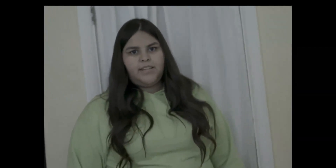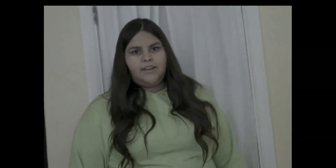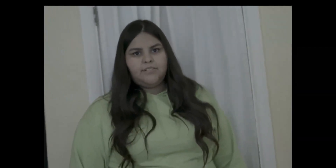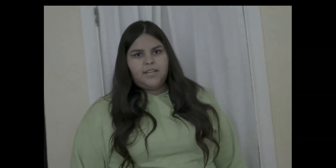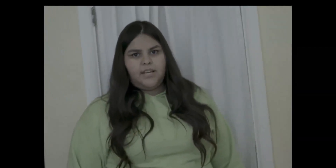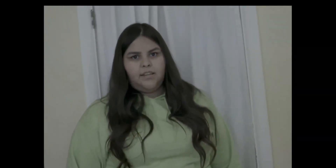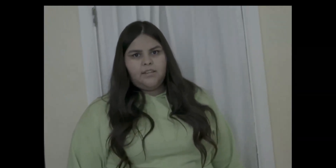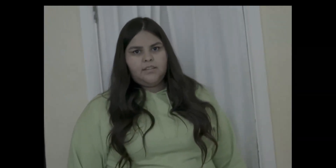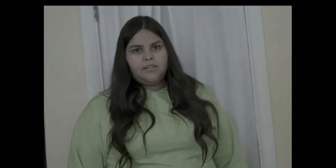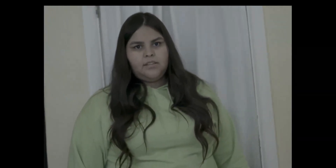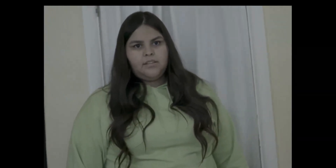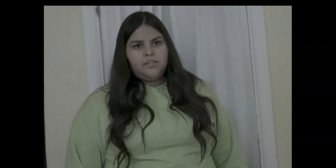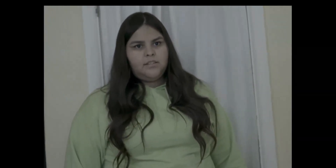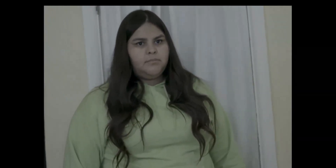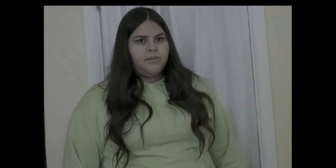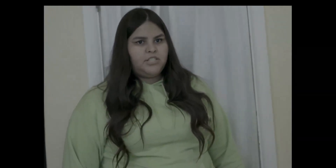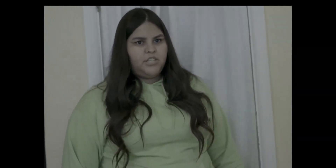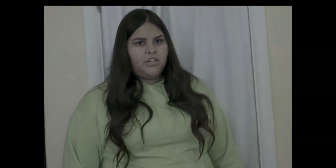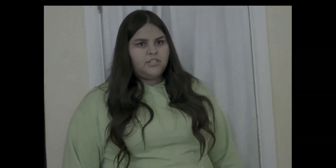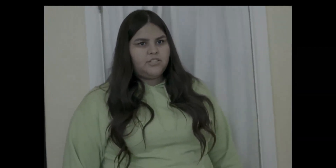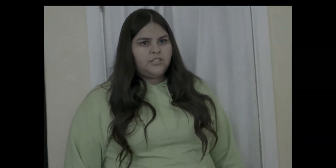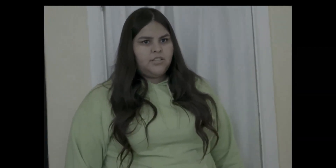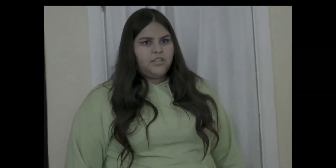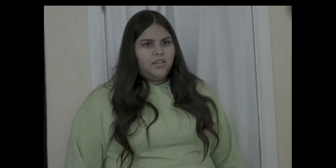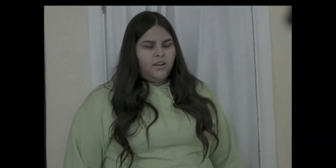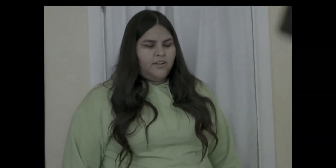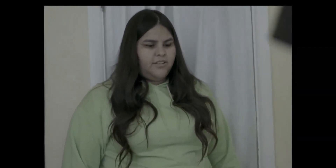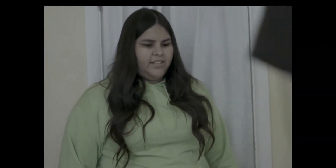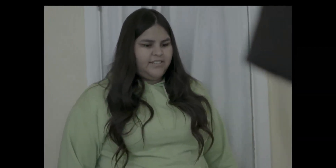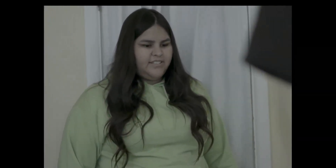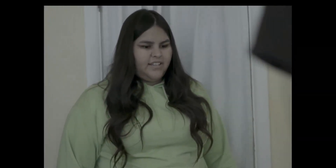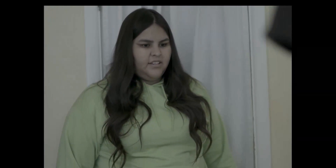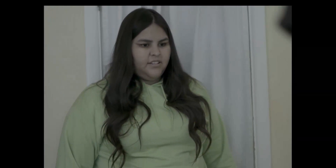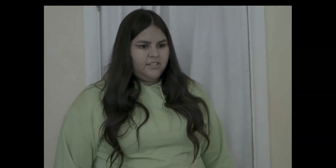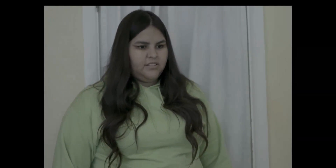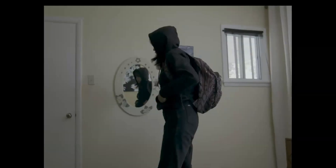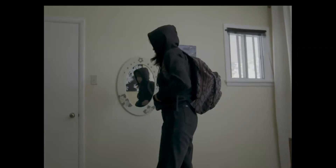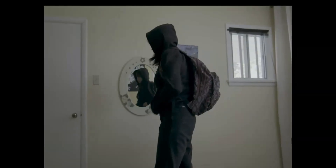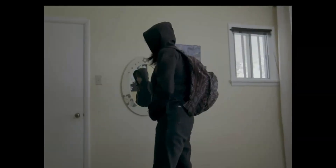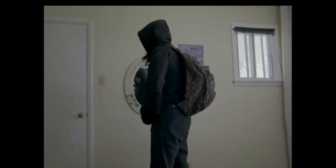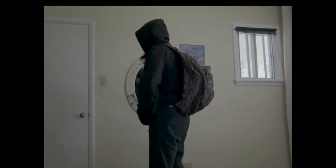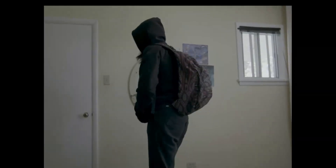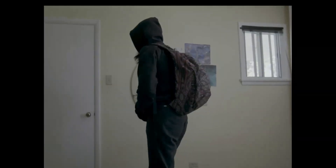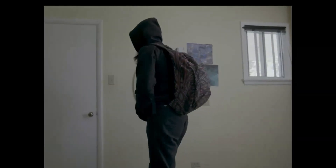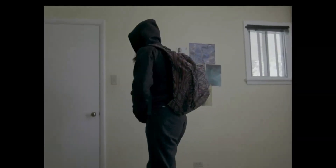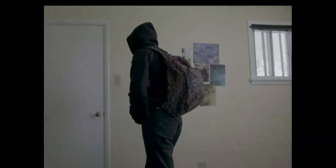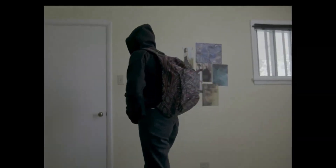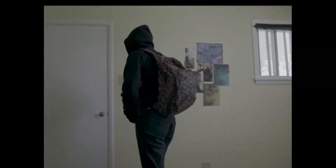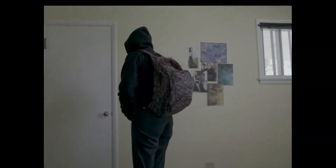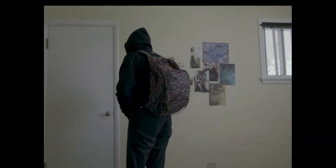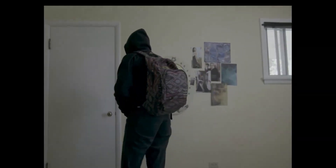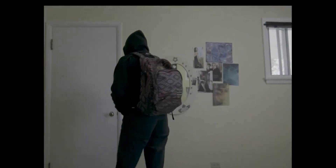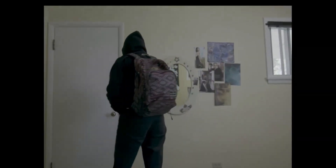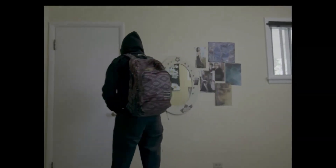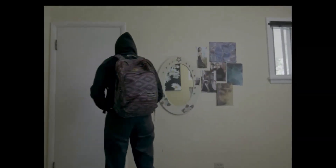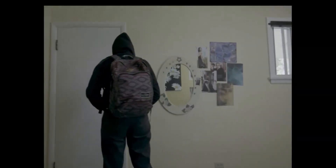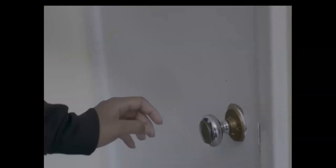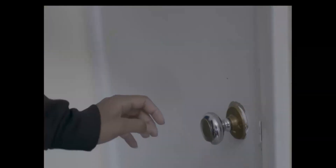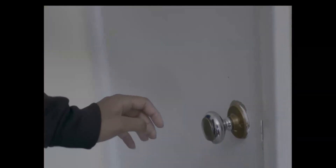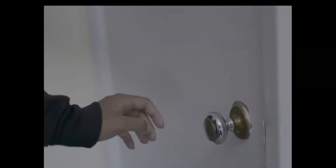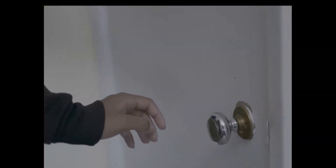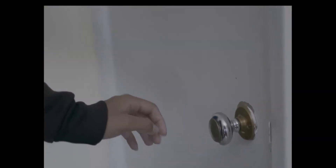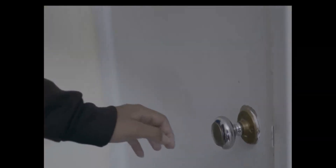She's sweet on the outside, but she hurts on the inside. She's been abused since she was a child.